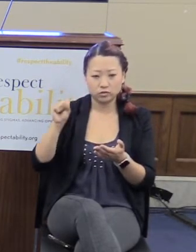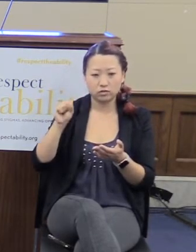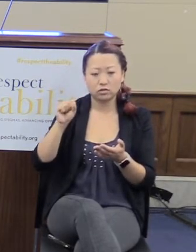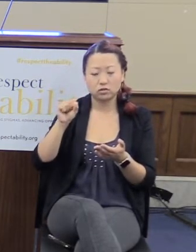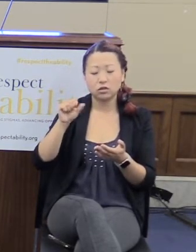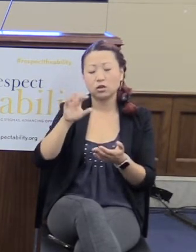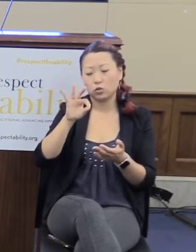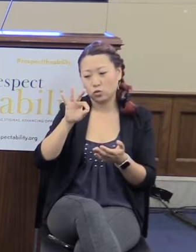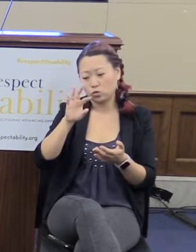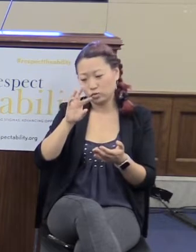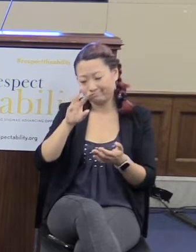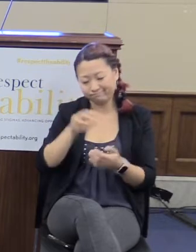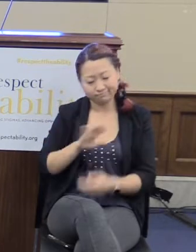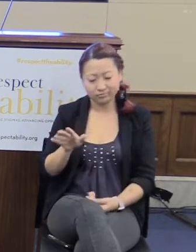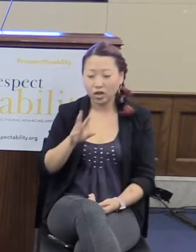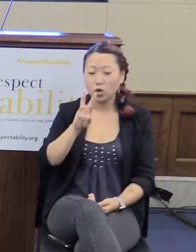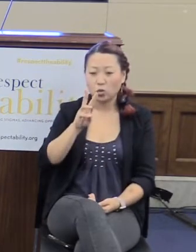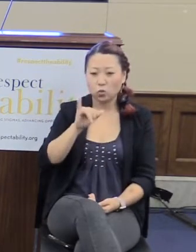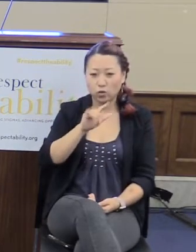dignity.